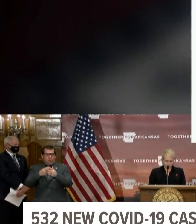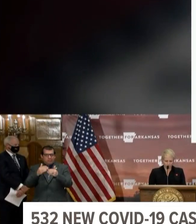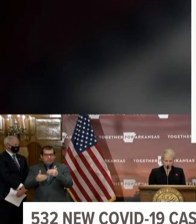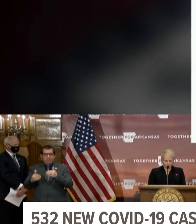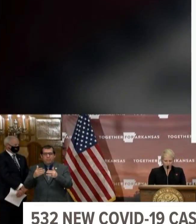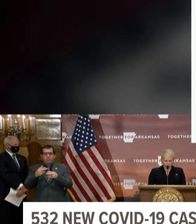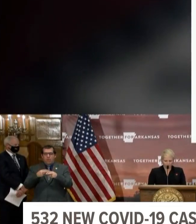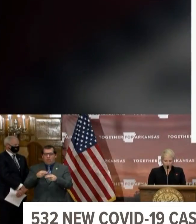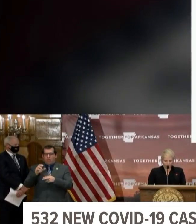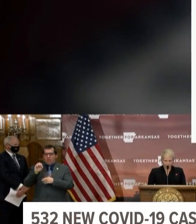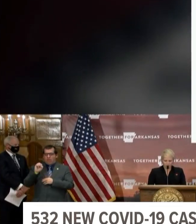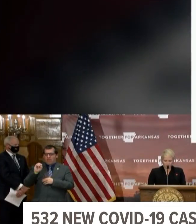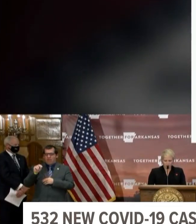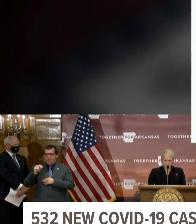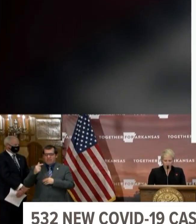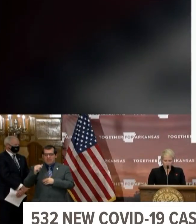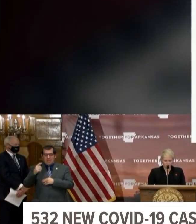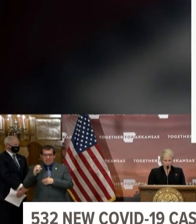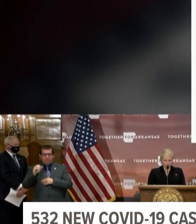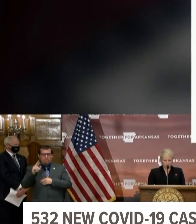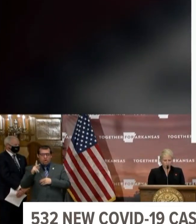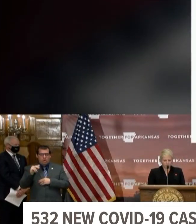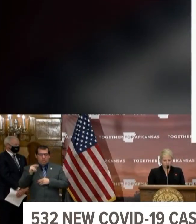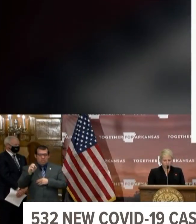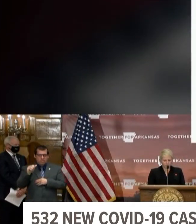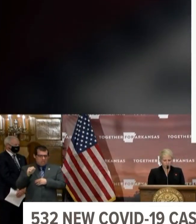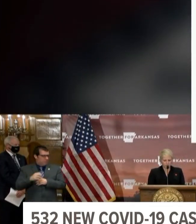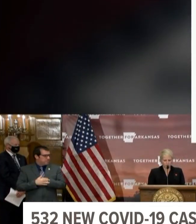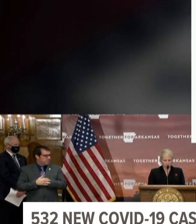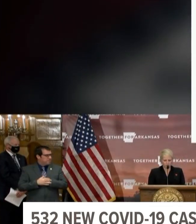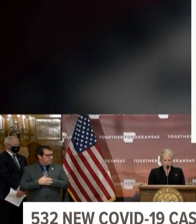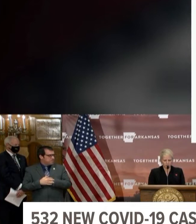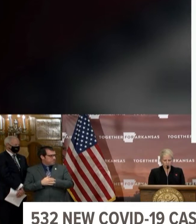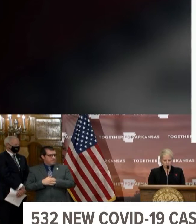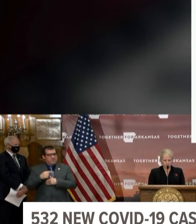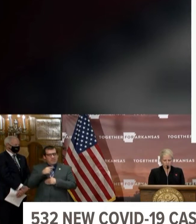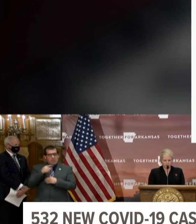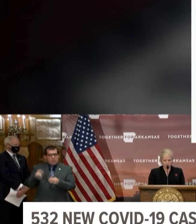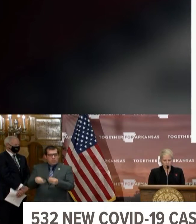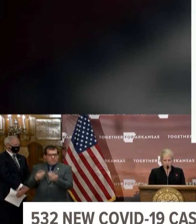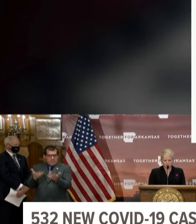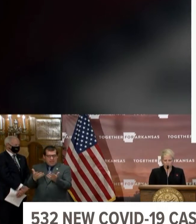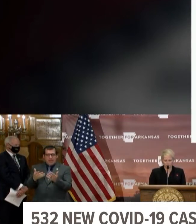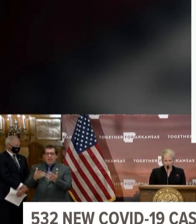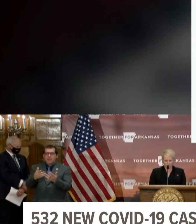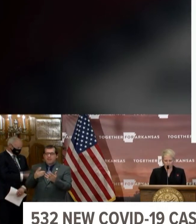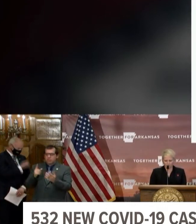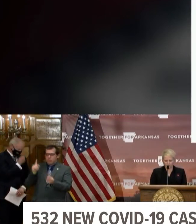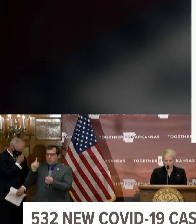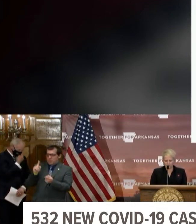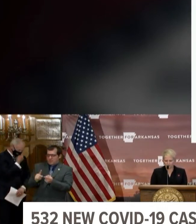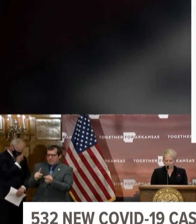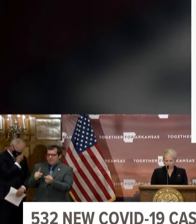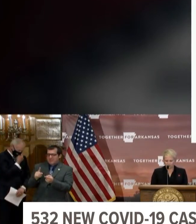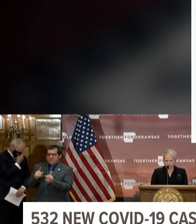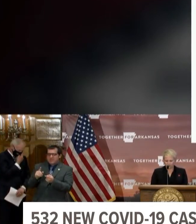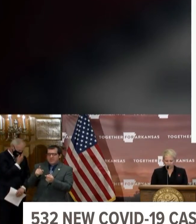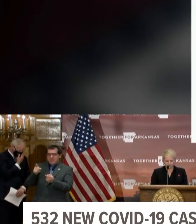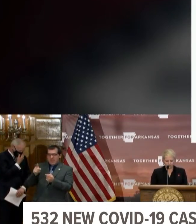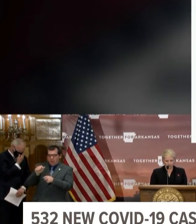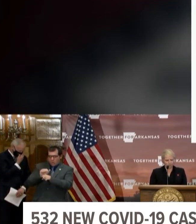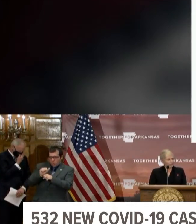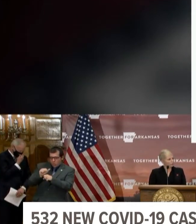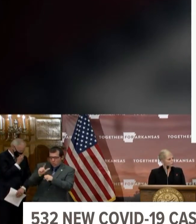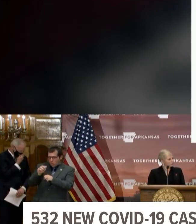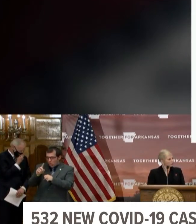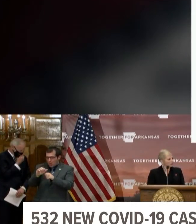Arkansas. This initiative will provide support to benefit districts by reducing the workload on identifying,